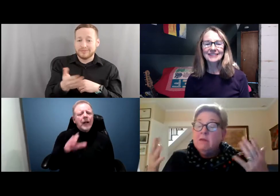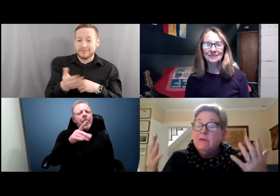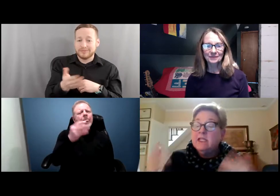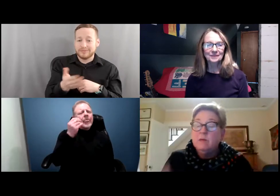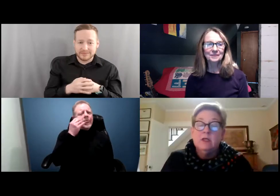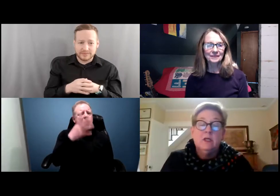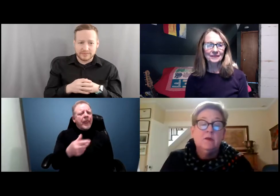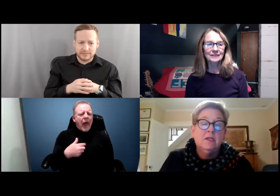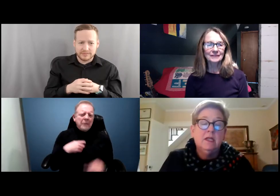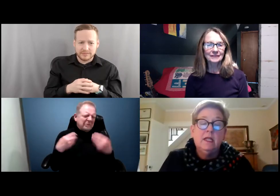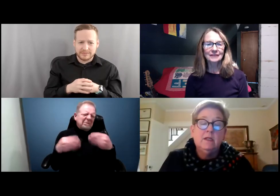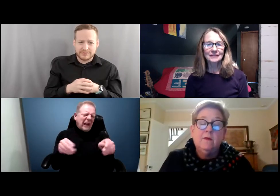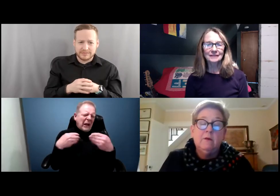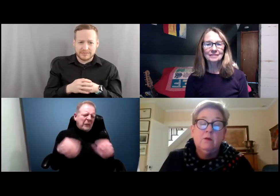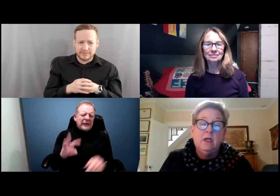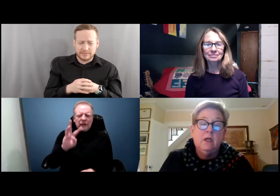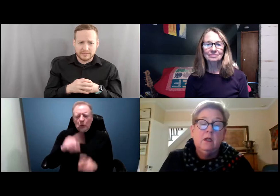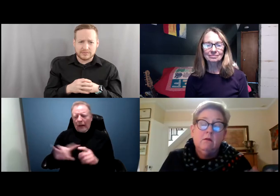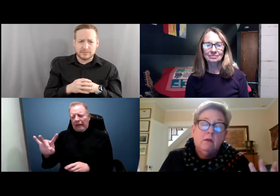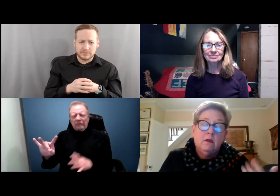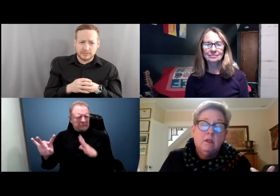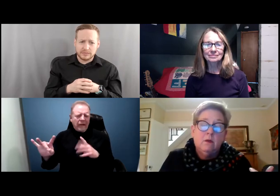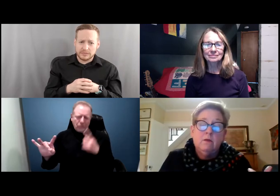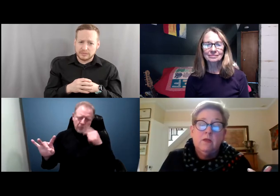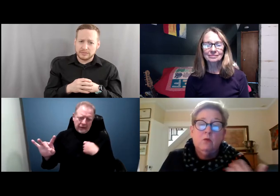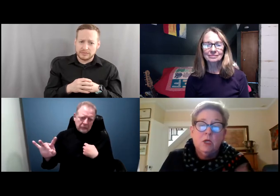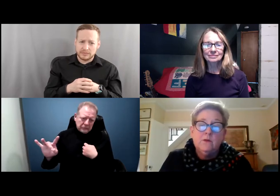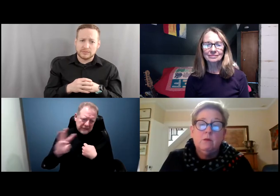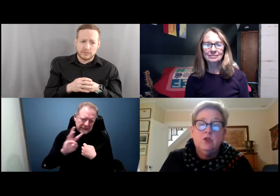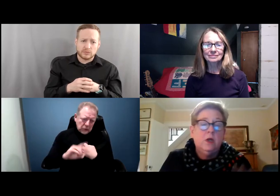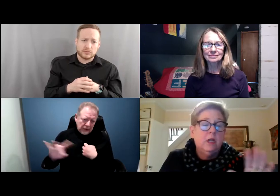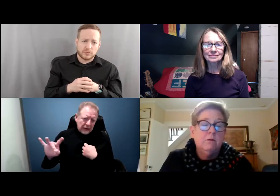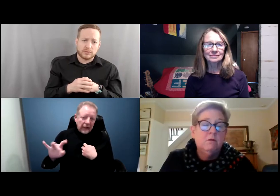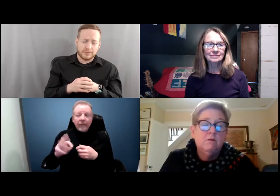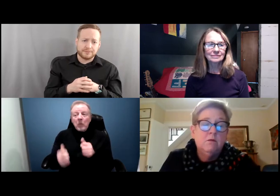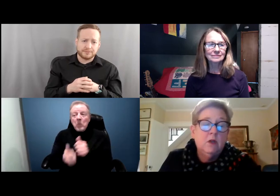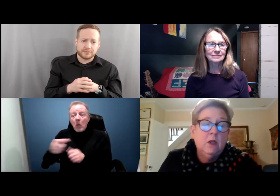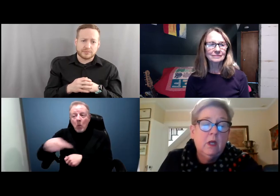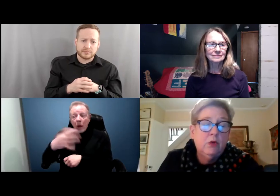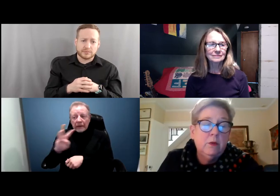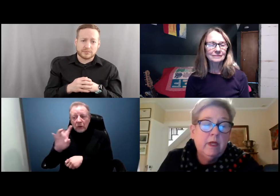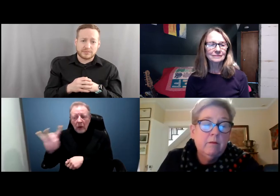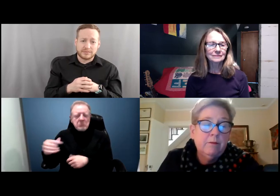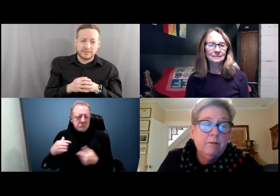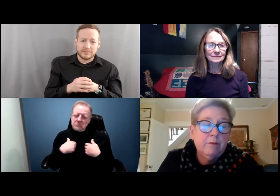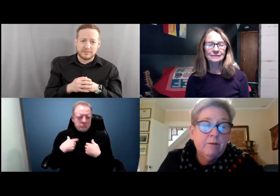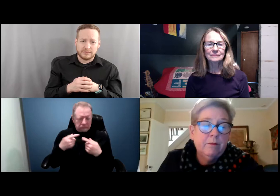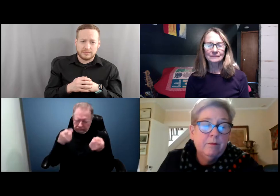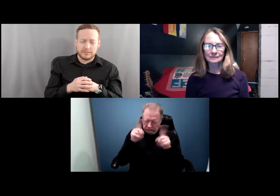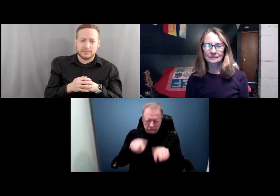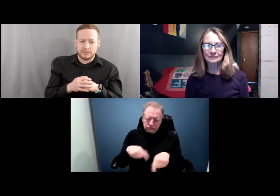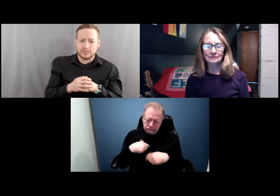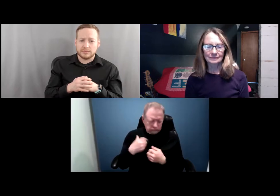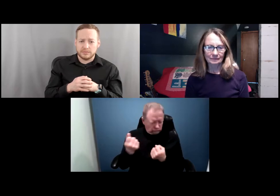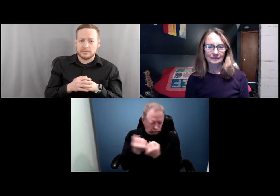I can be flexible, so 6 to 8 is fine with me. So if that works for the majority, I'm totally on board with that.